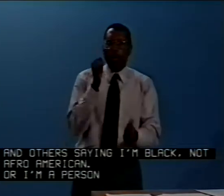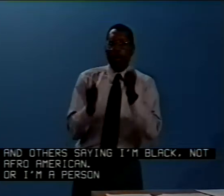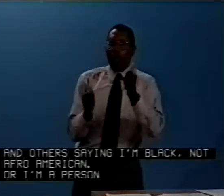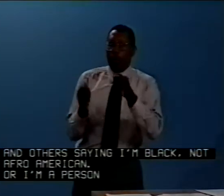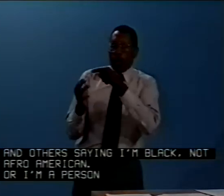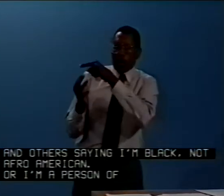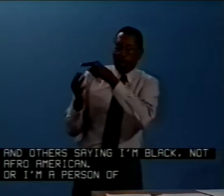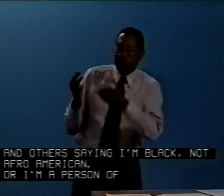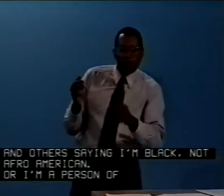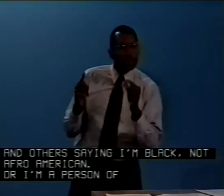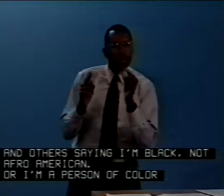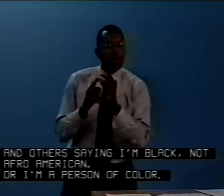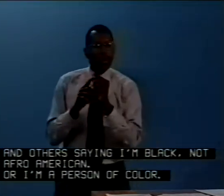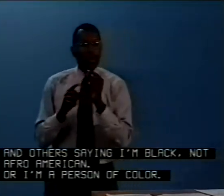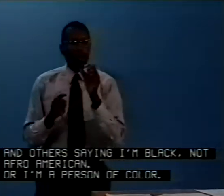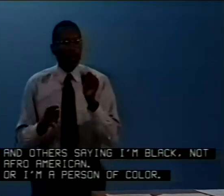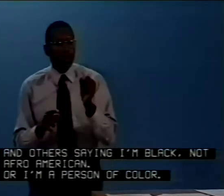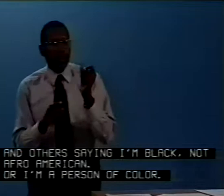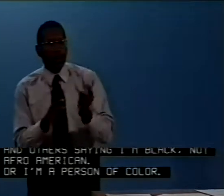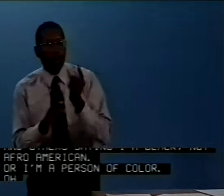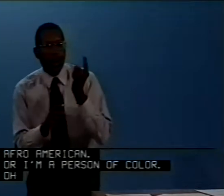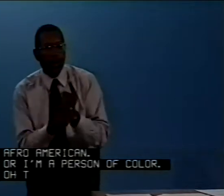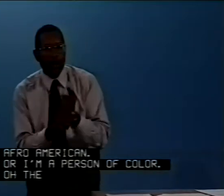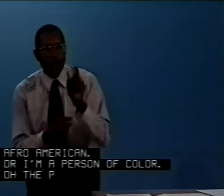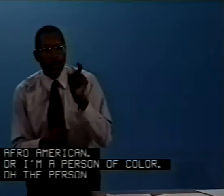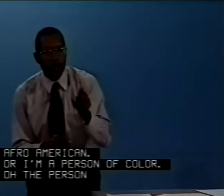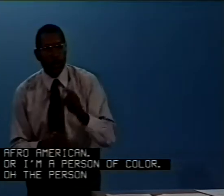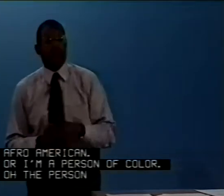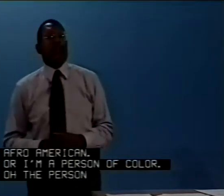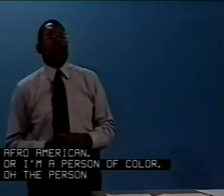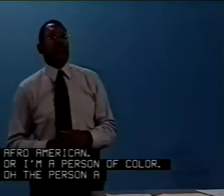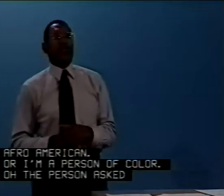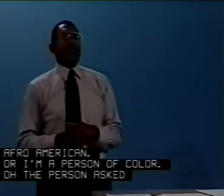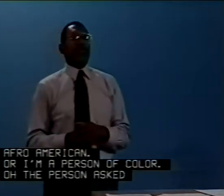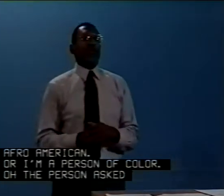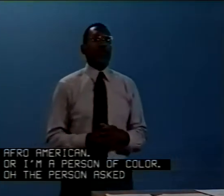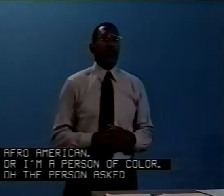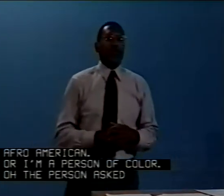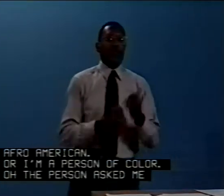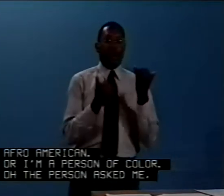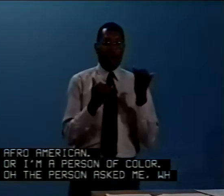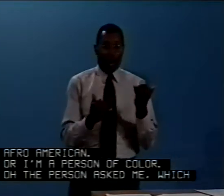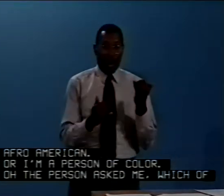So the person asked me, which of these terms are appropriate?